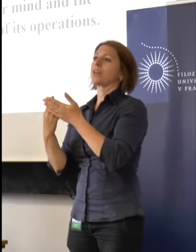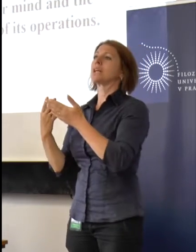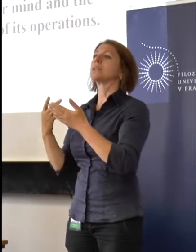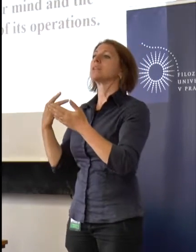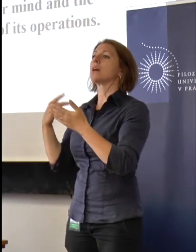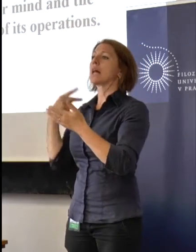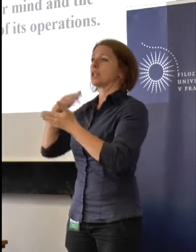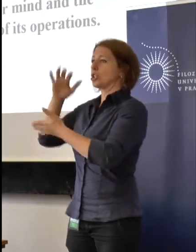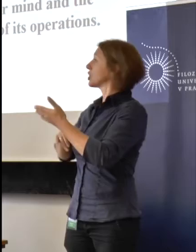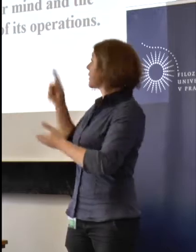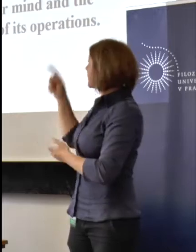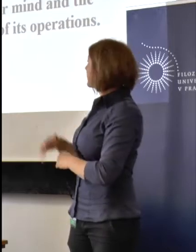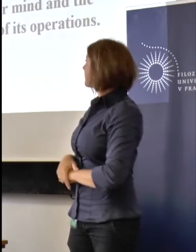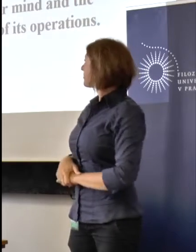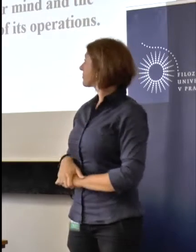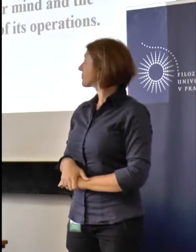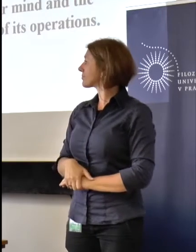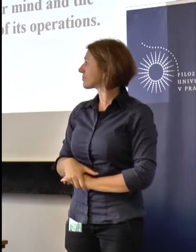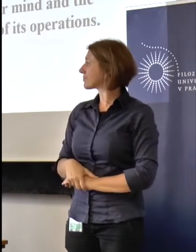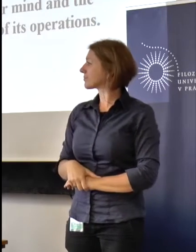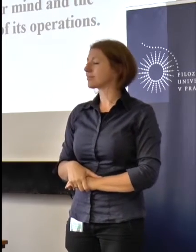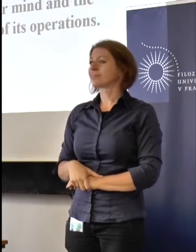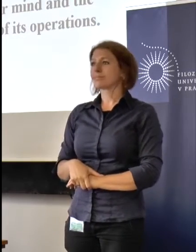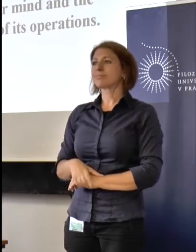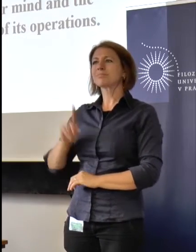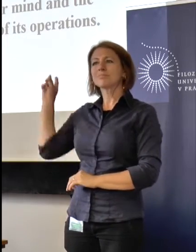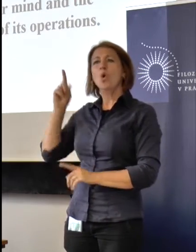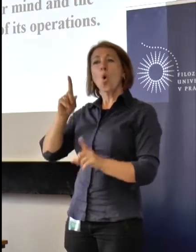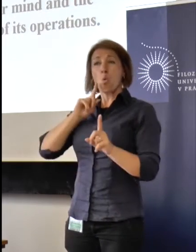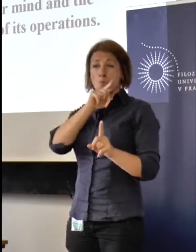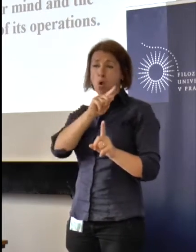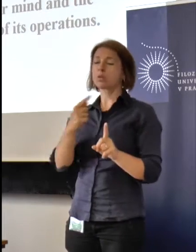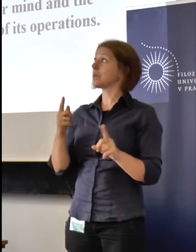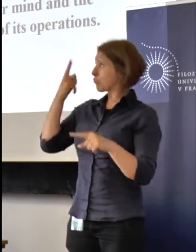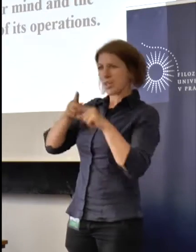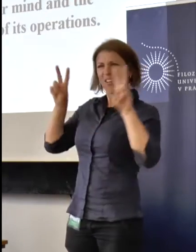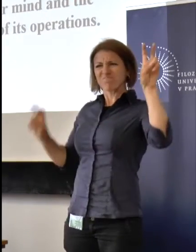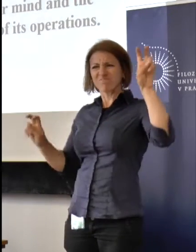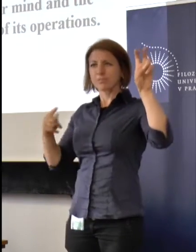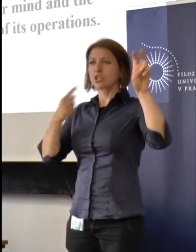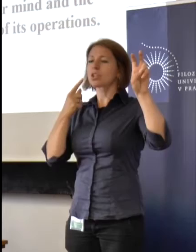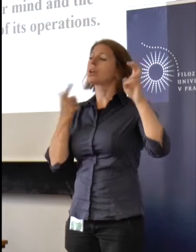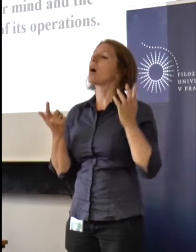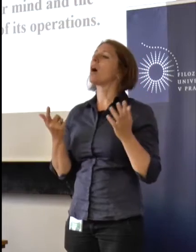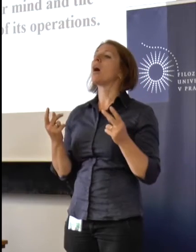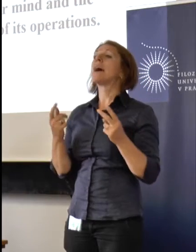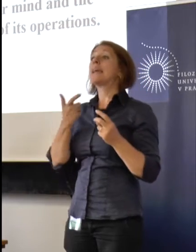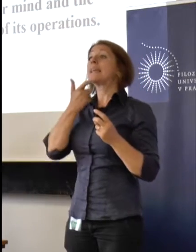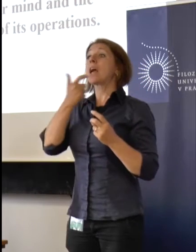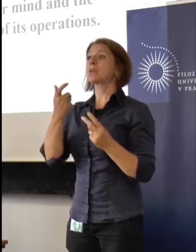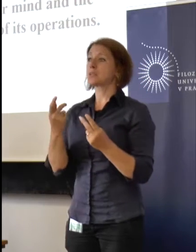final phrase here, that languages are important for the knowledge of our mind and the marvelous